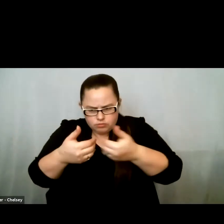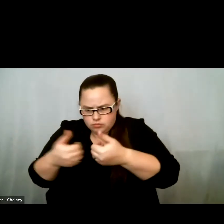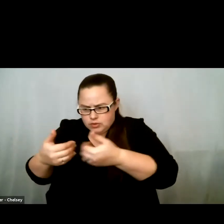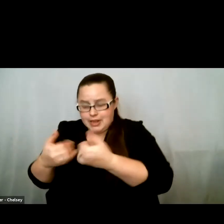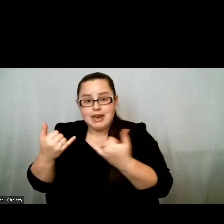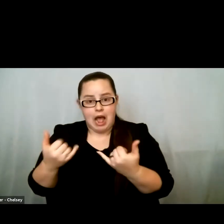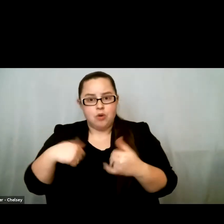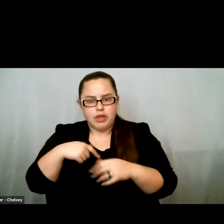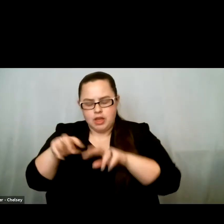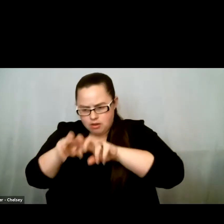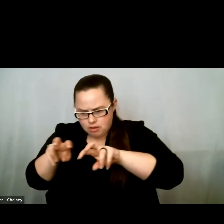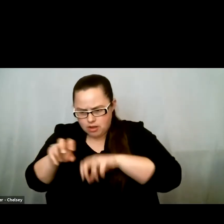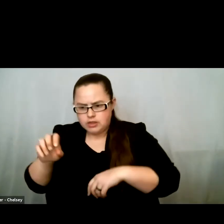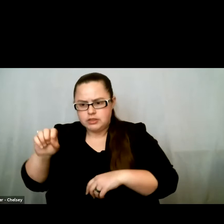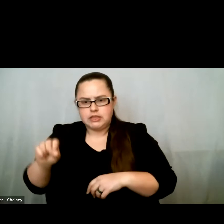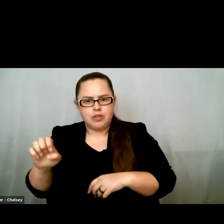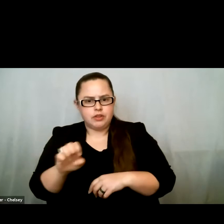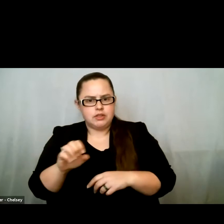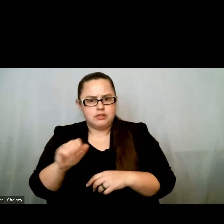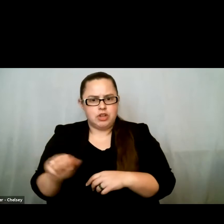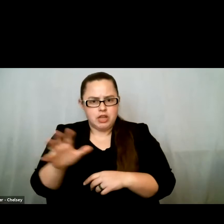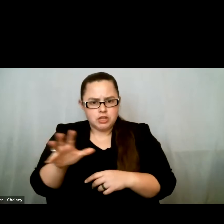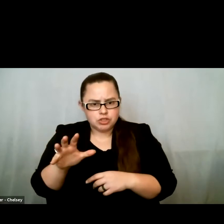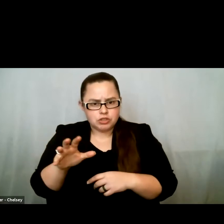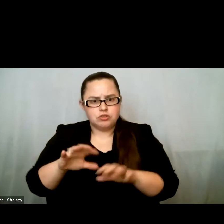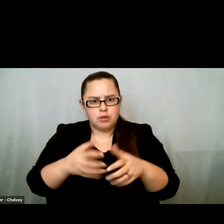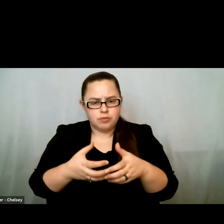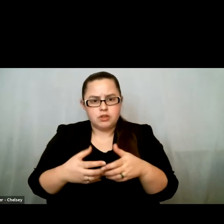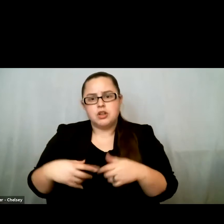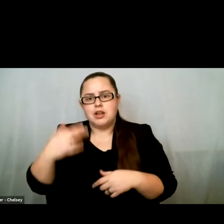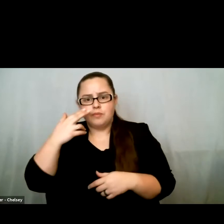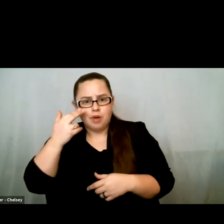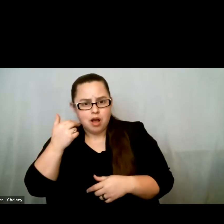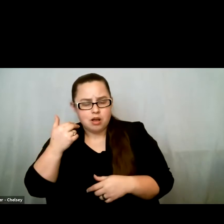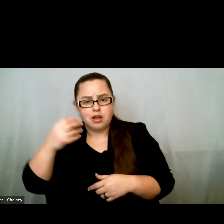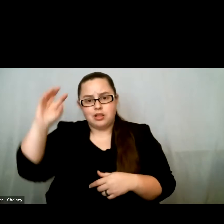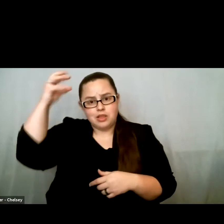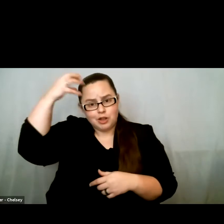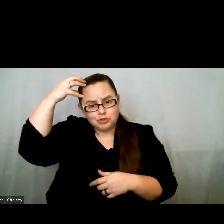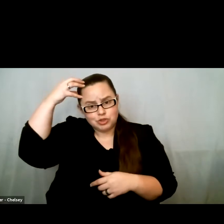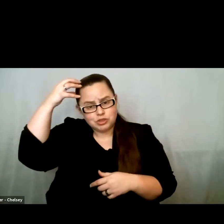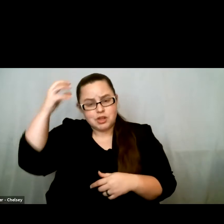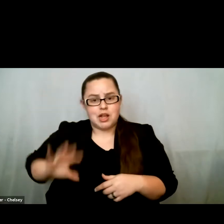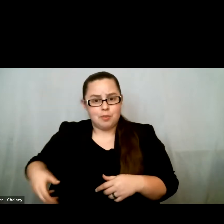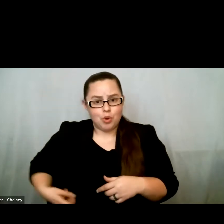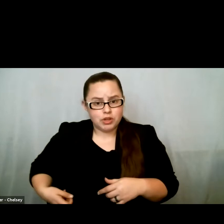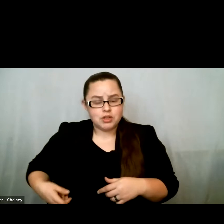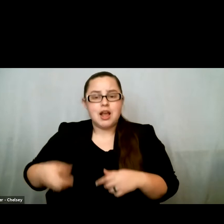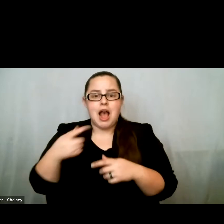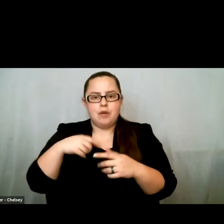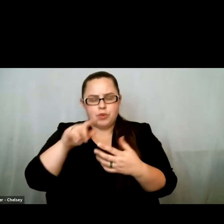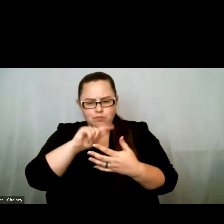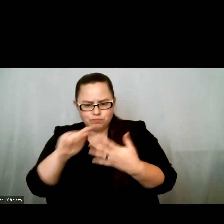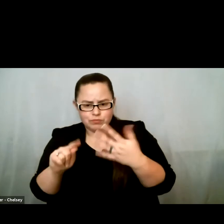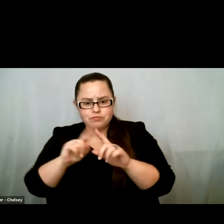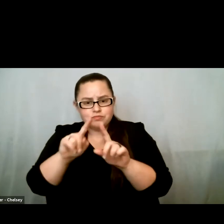Asian populations, Hmong, Vietnamese, Laotian, Lao, Cambodian, and we look at other Asian groups in terms